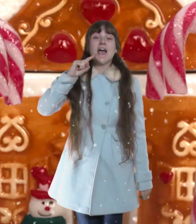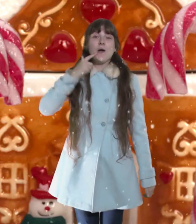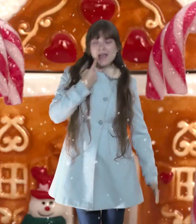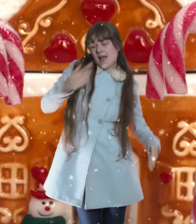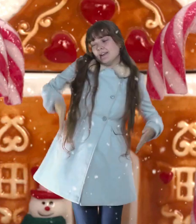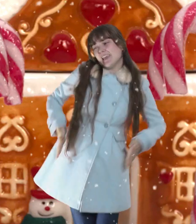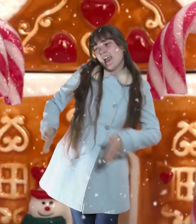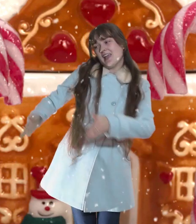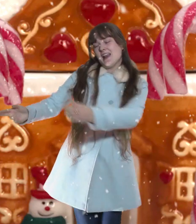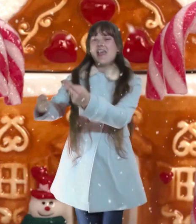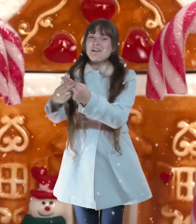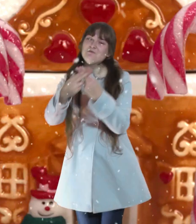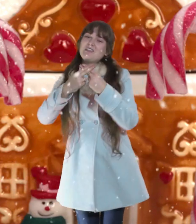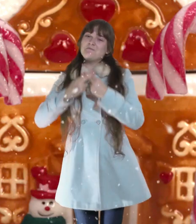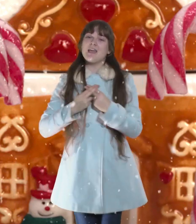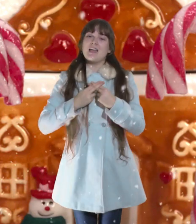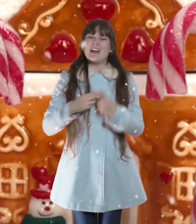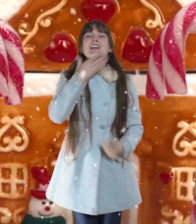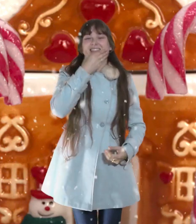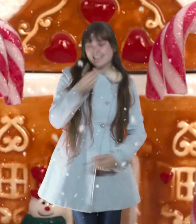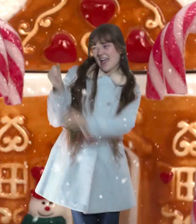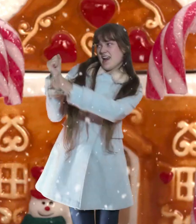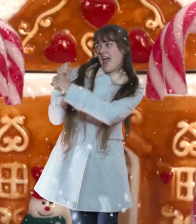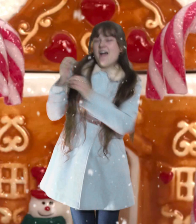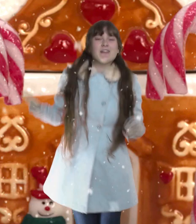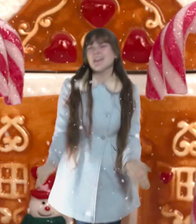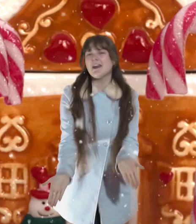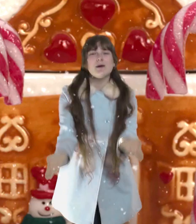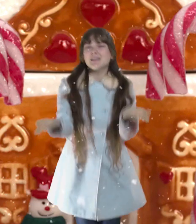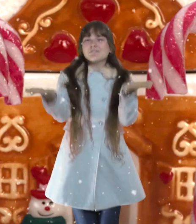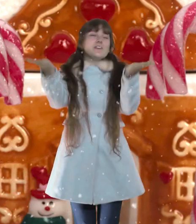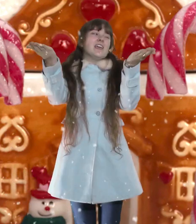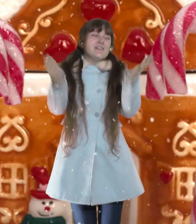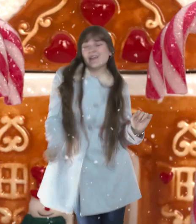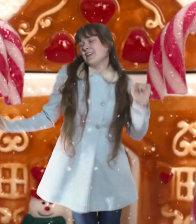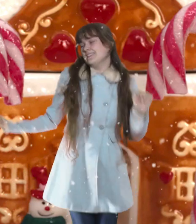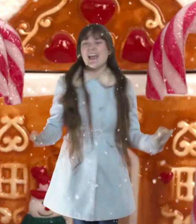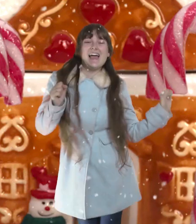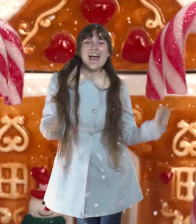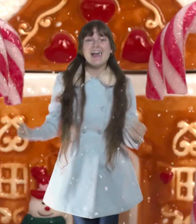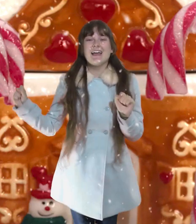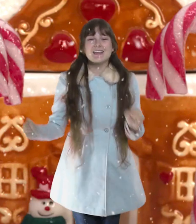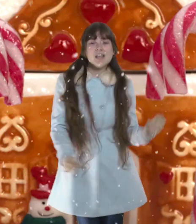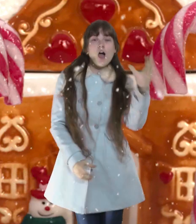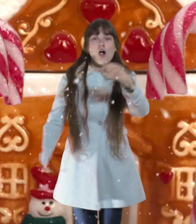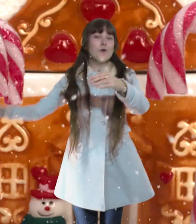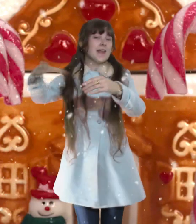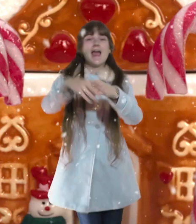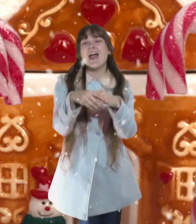down Candy Cane Lane with me. Let's get Santa out and get him on his feet. We can dance. Hold in